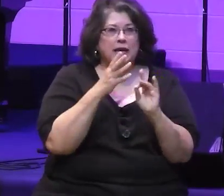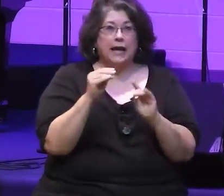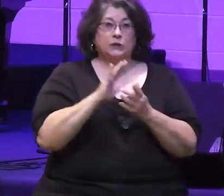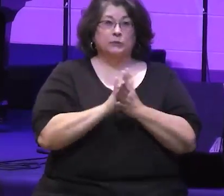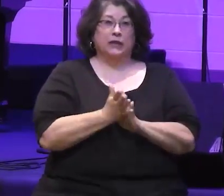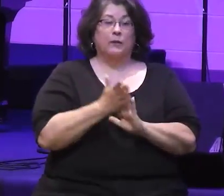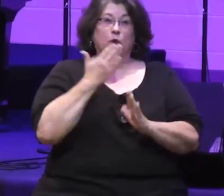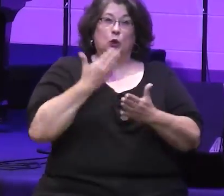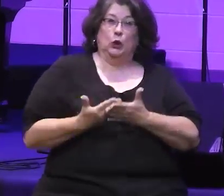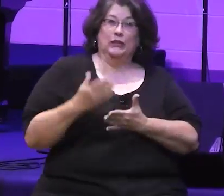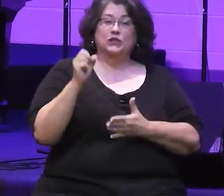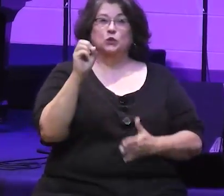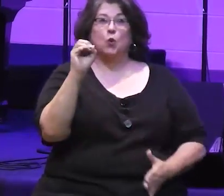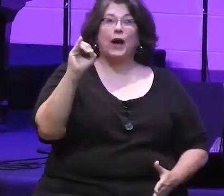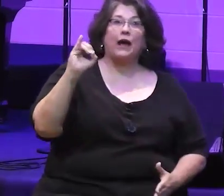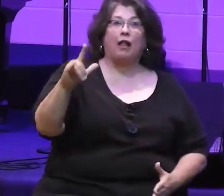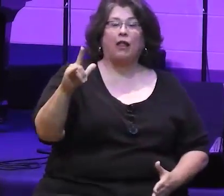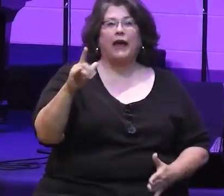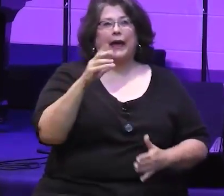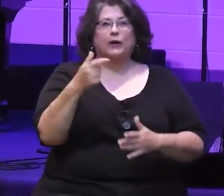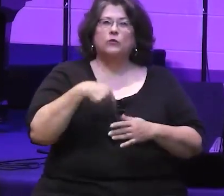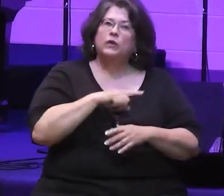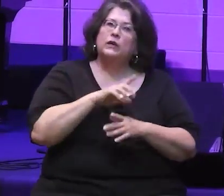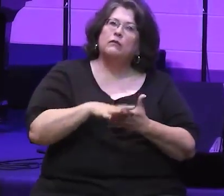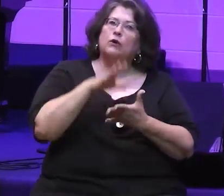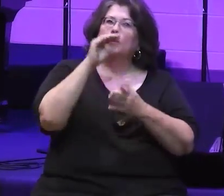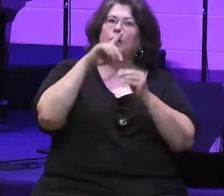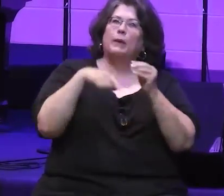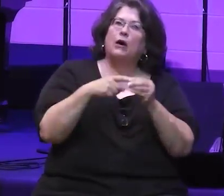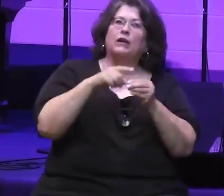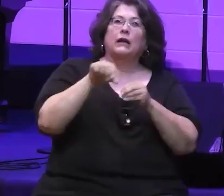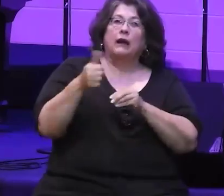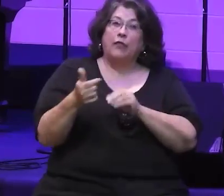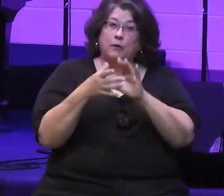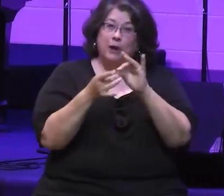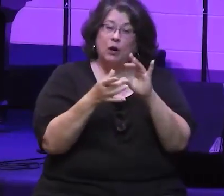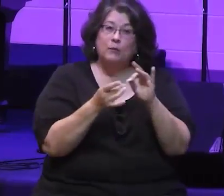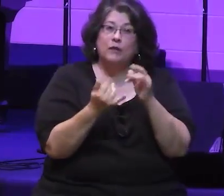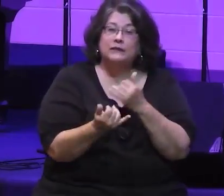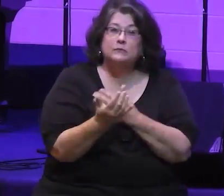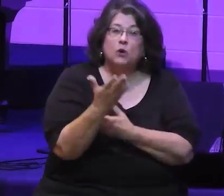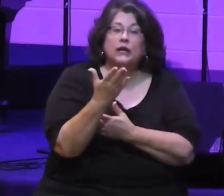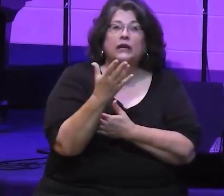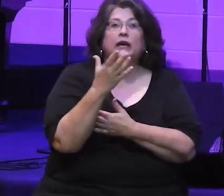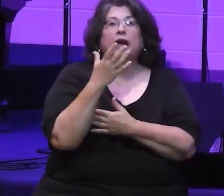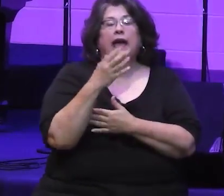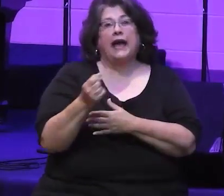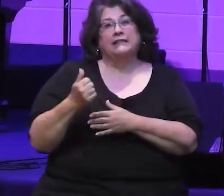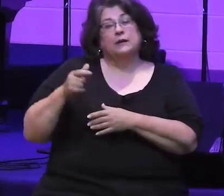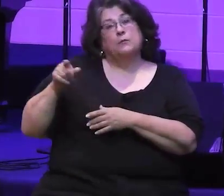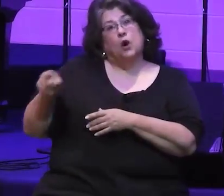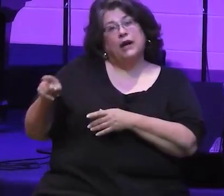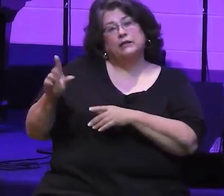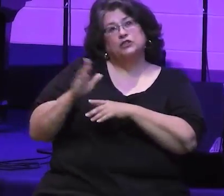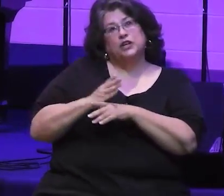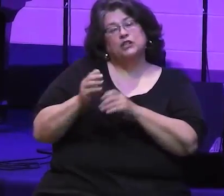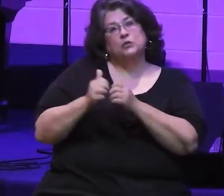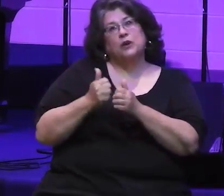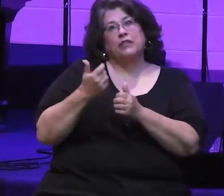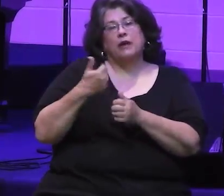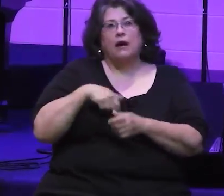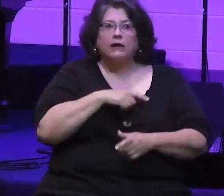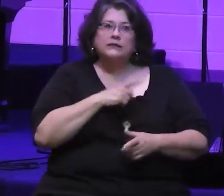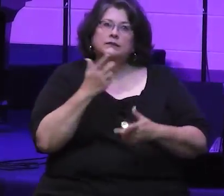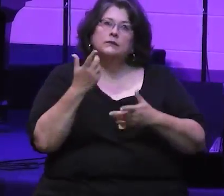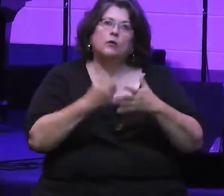we go into another parable this morning, as Brian shares with us, which you've been sharing with him in these past days and weeks, God,